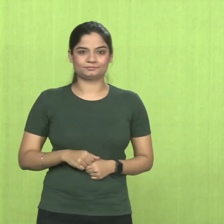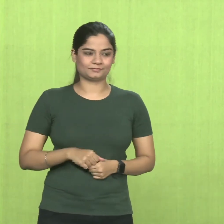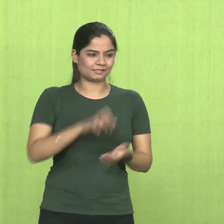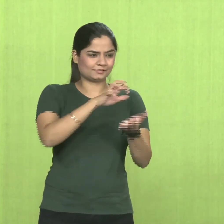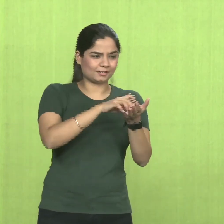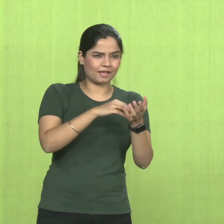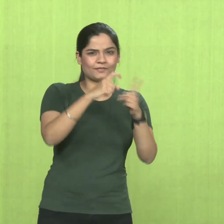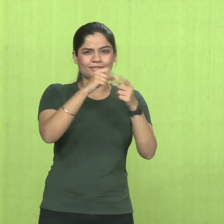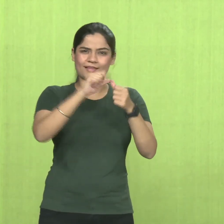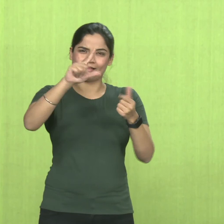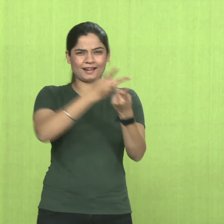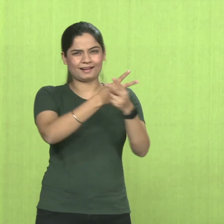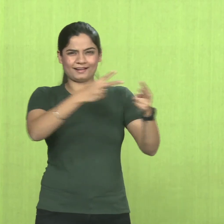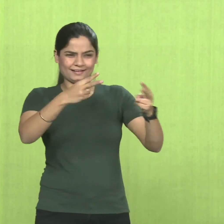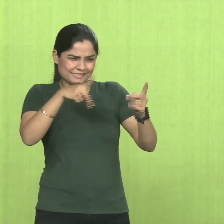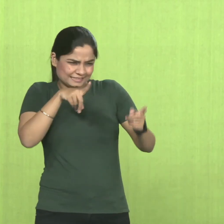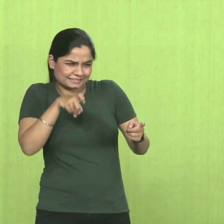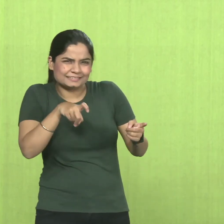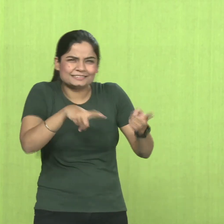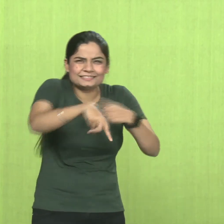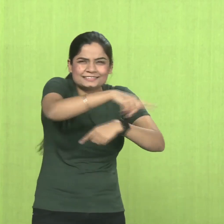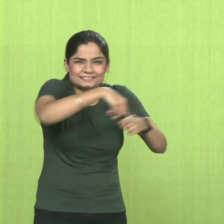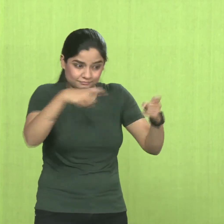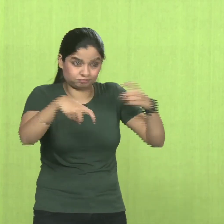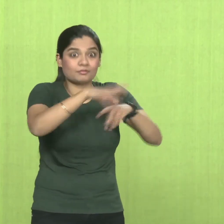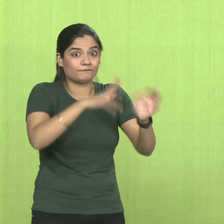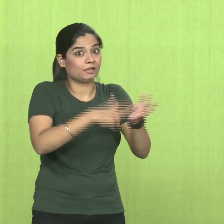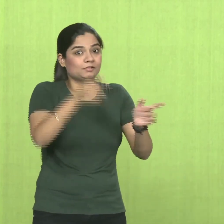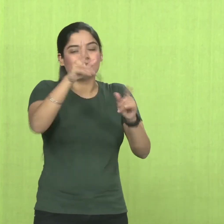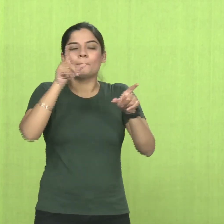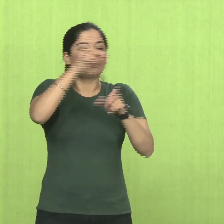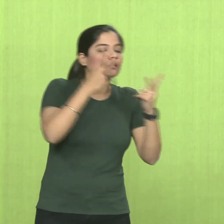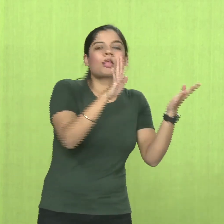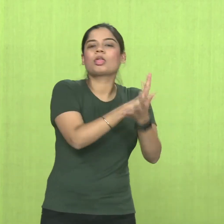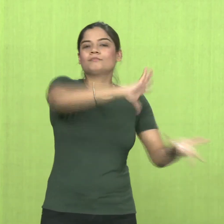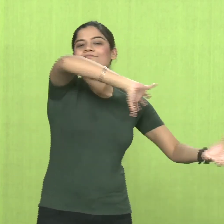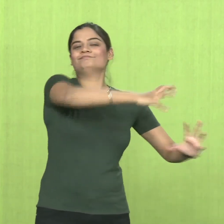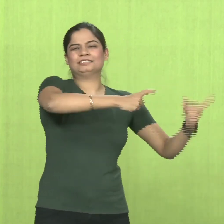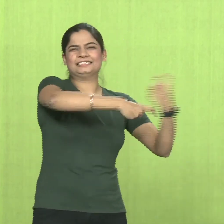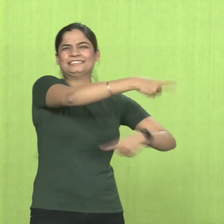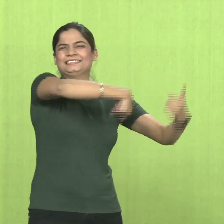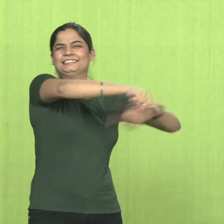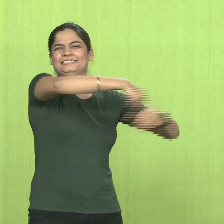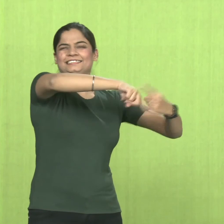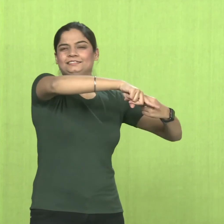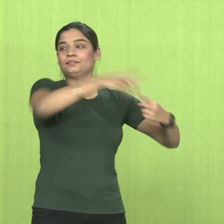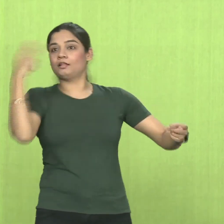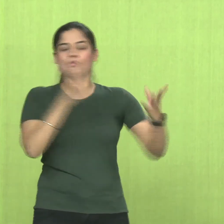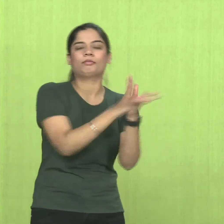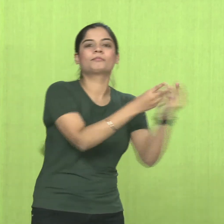Be it rice, dal, etc. Sometimes you see that the insects are there naturally. Maybe we don't see it and later on we find out that